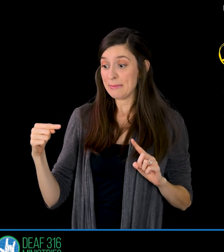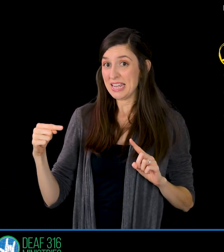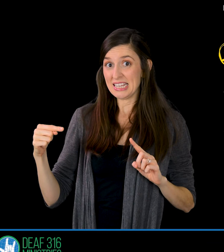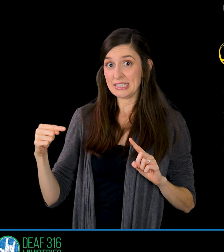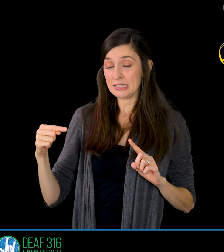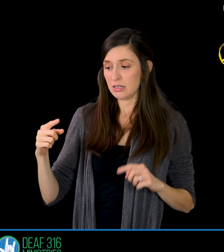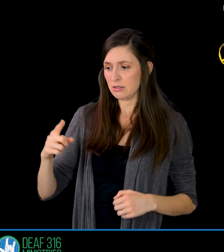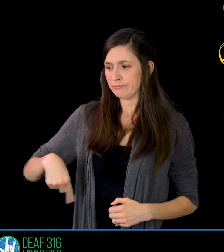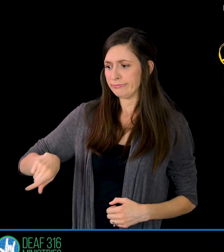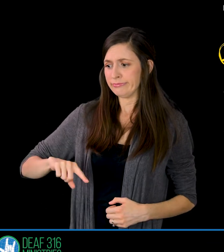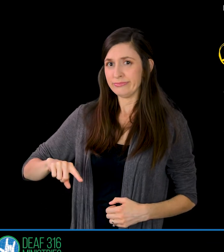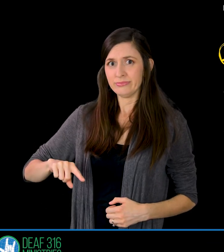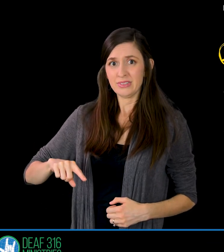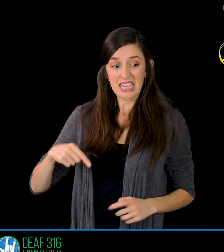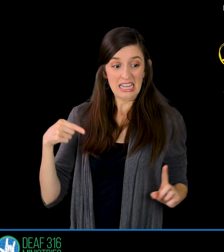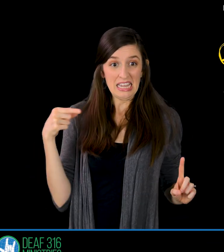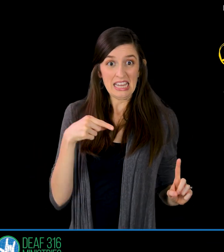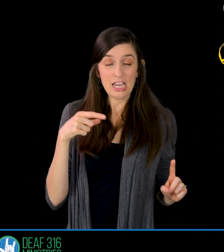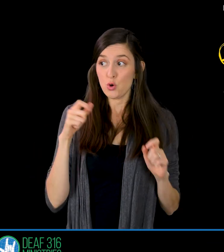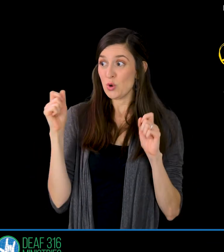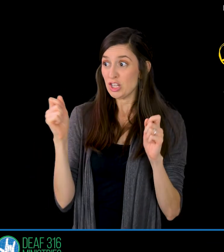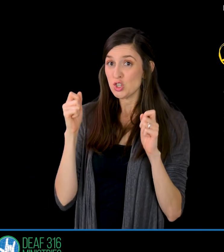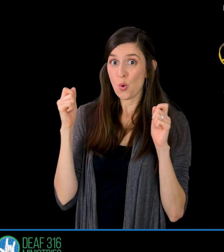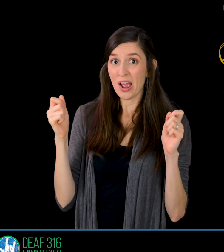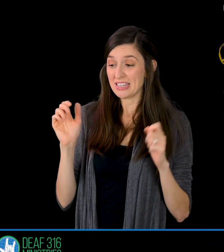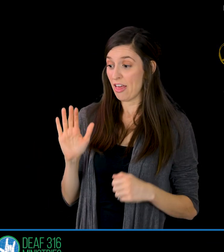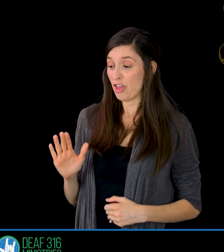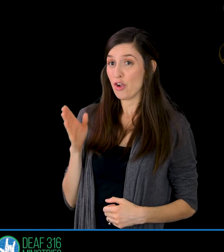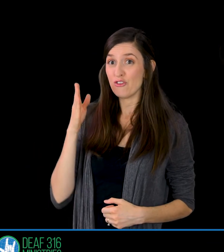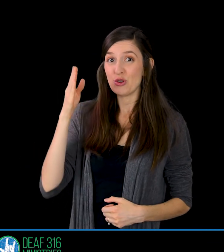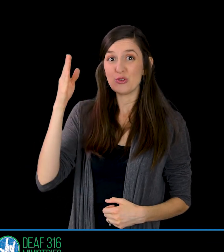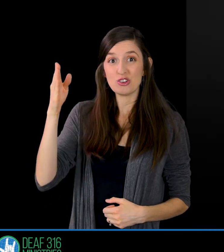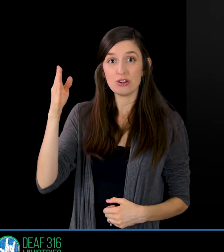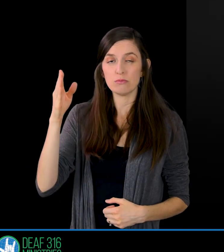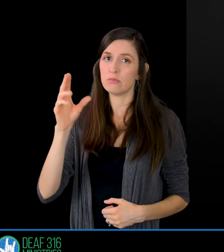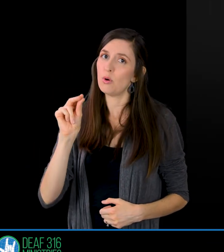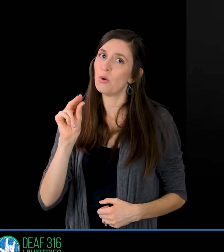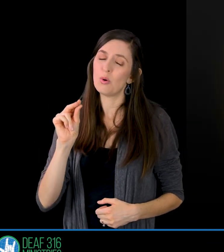of his adversaries he wept over it